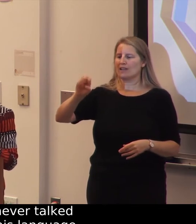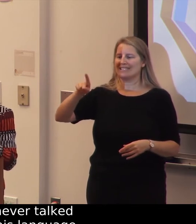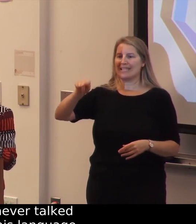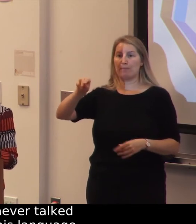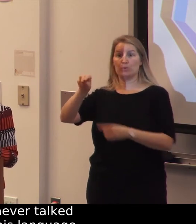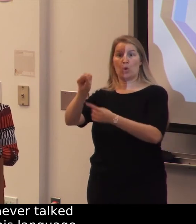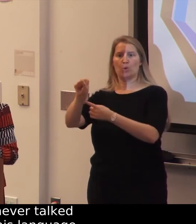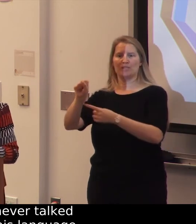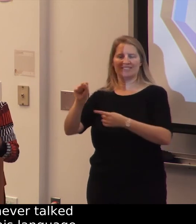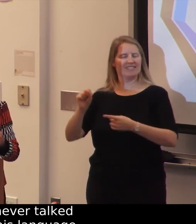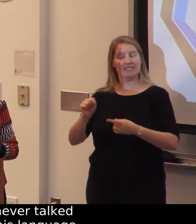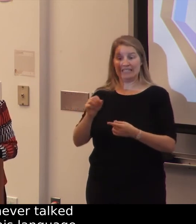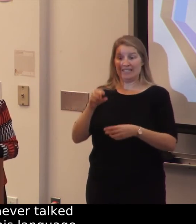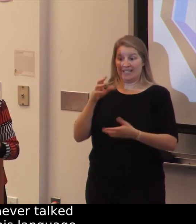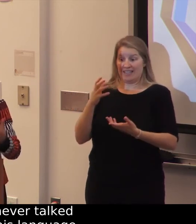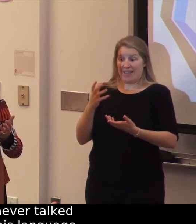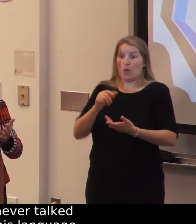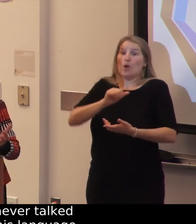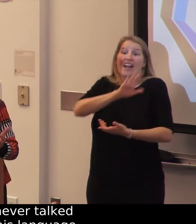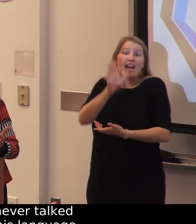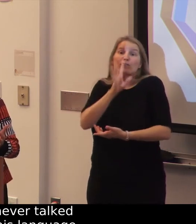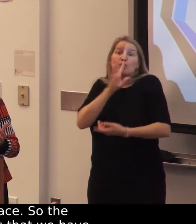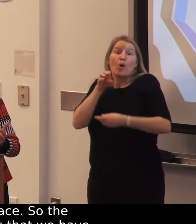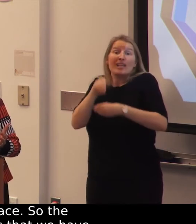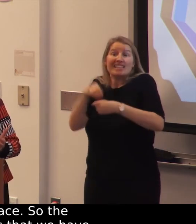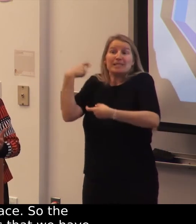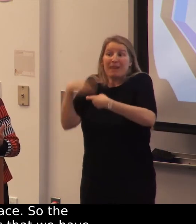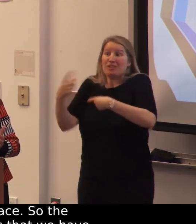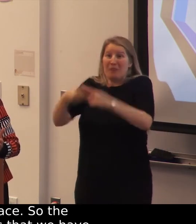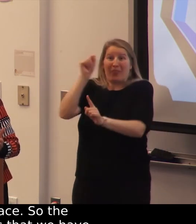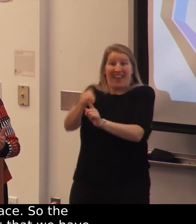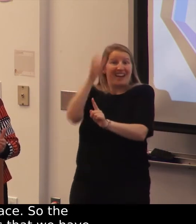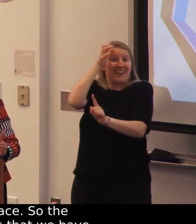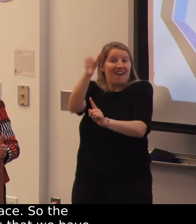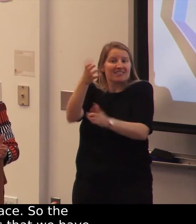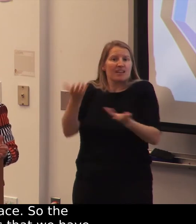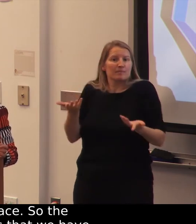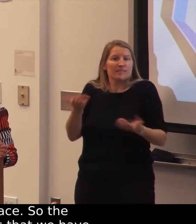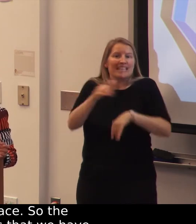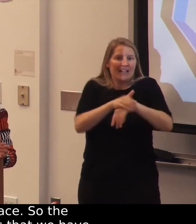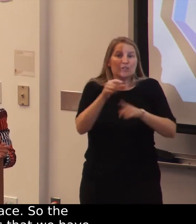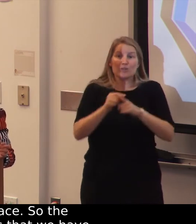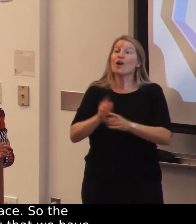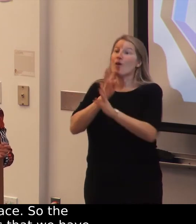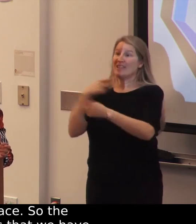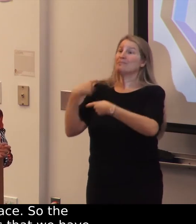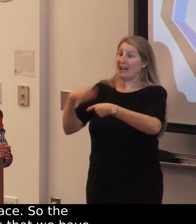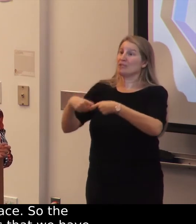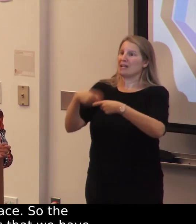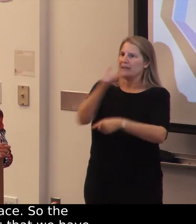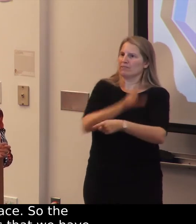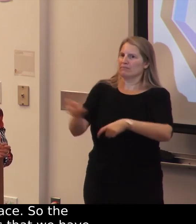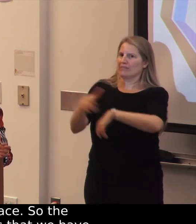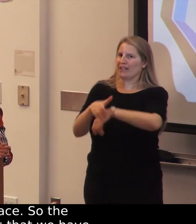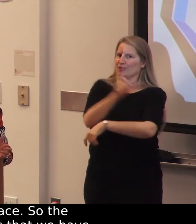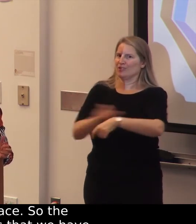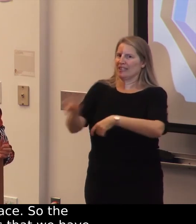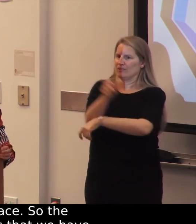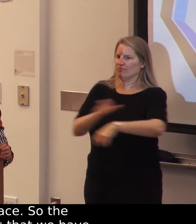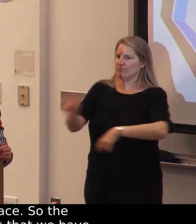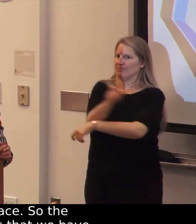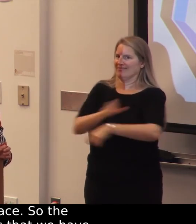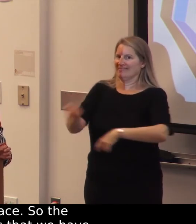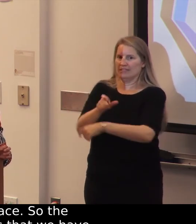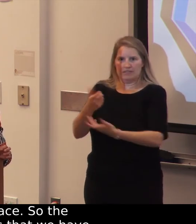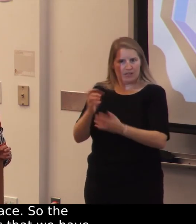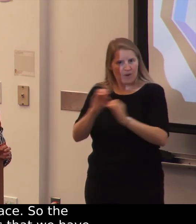we never talked about in those languages. And slowly, okay, that erosion takes place. So the other